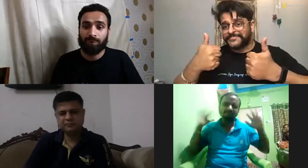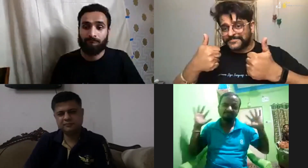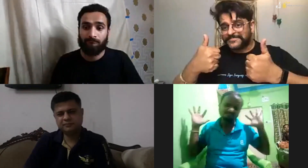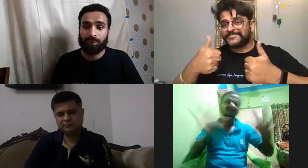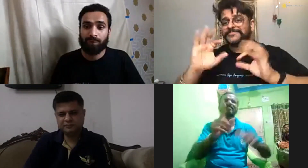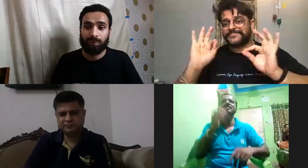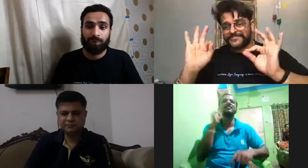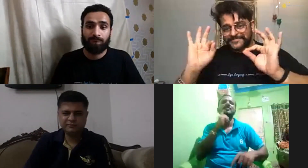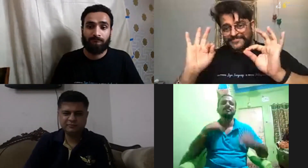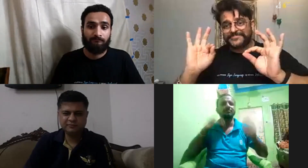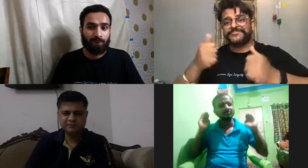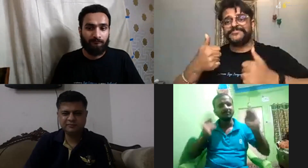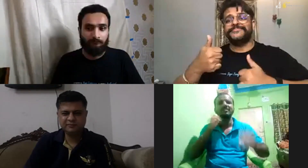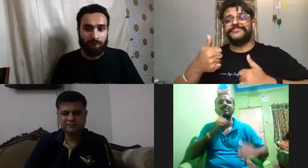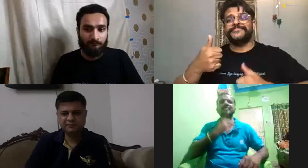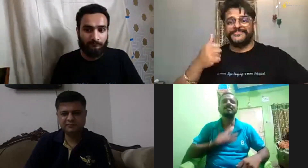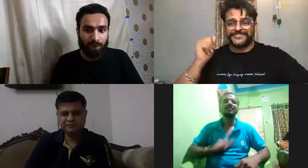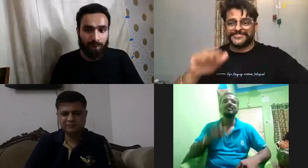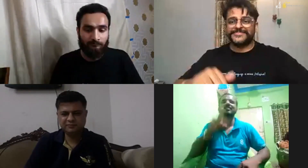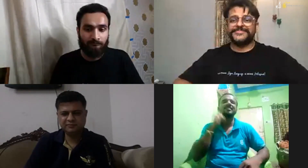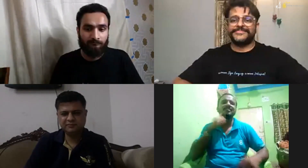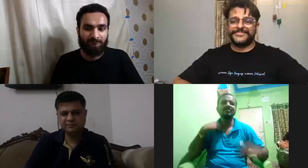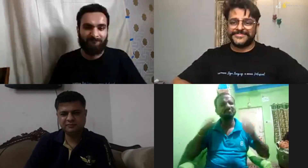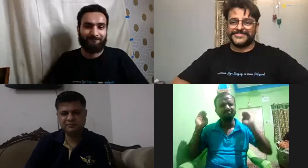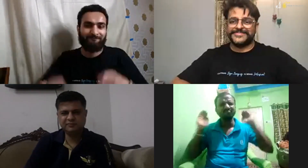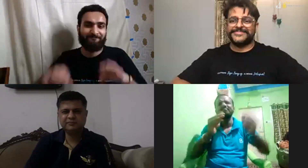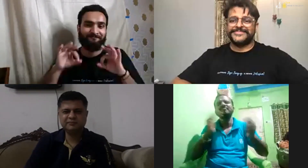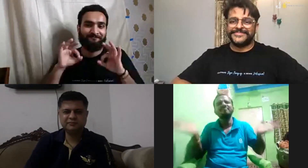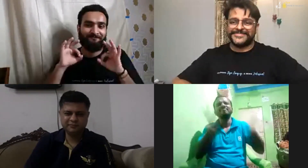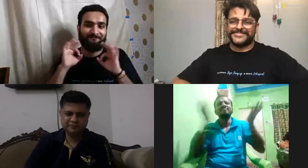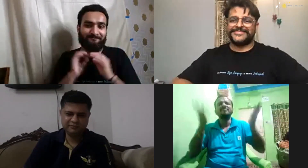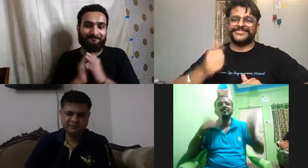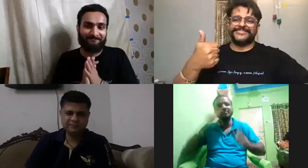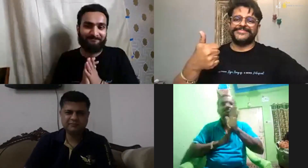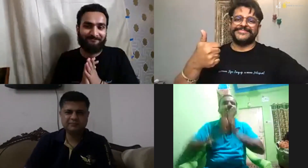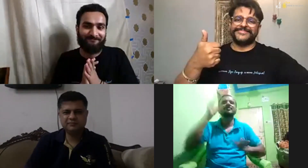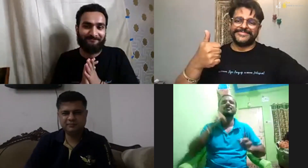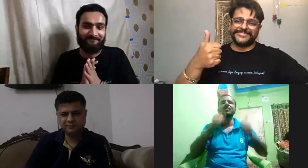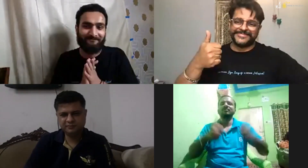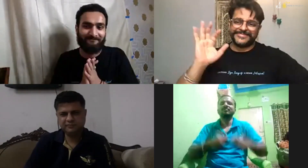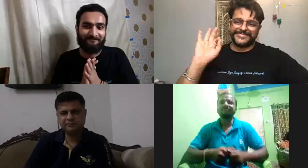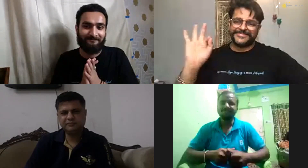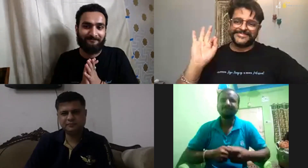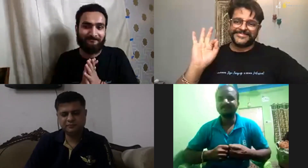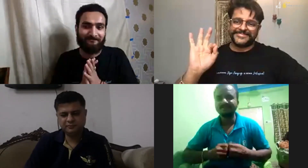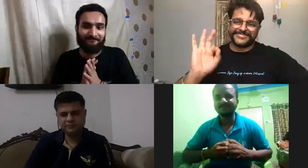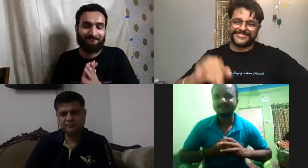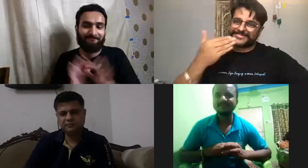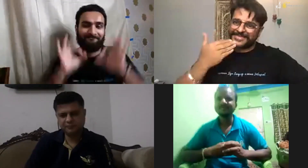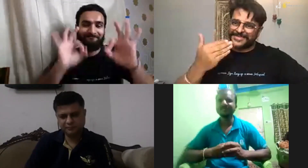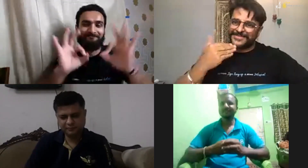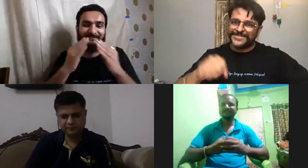Great. A lot of people turn up. Yes, I really support deaf people, and I'm always encouraging them and